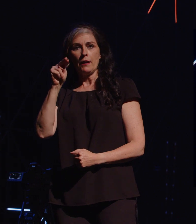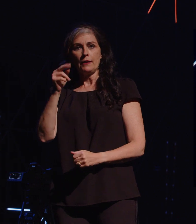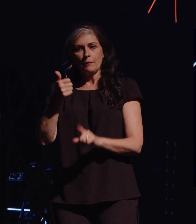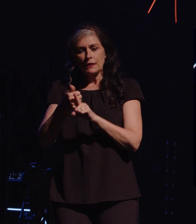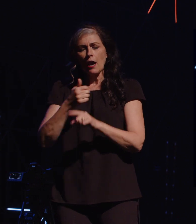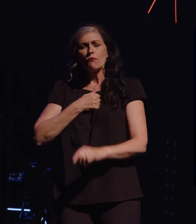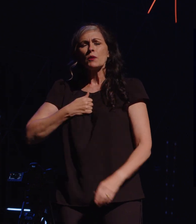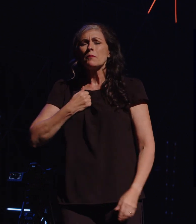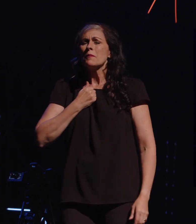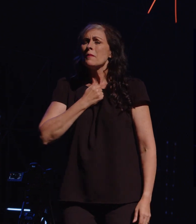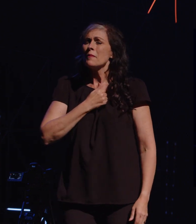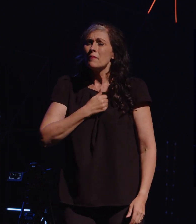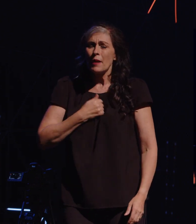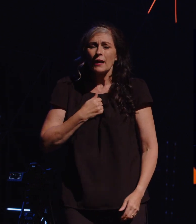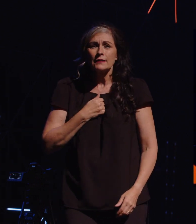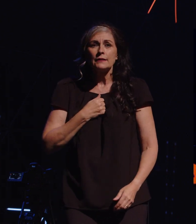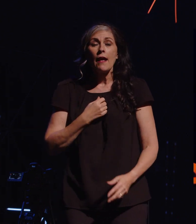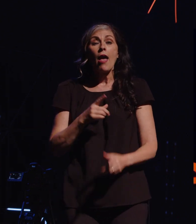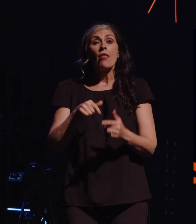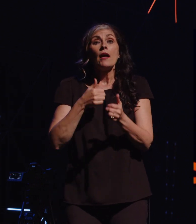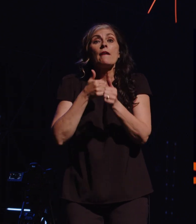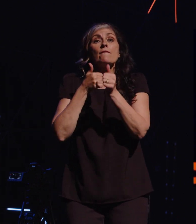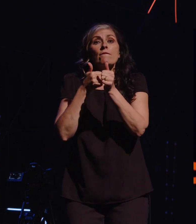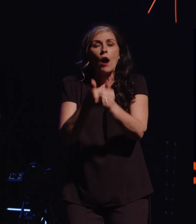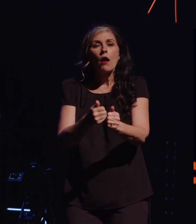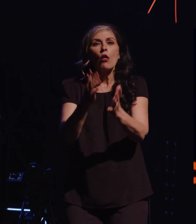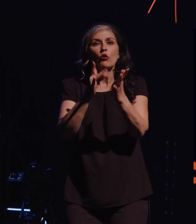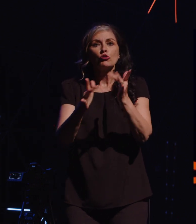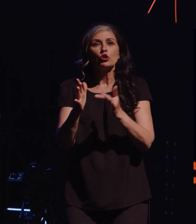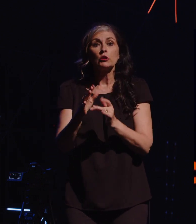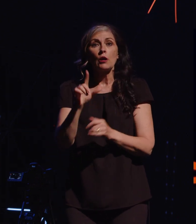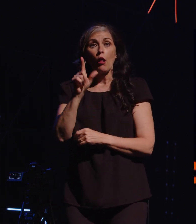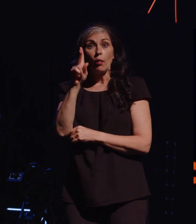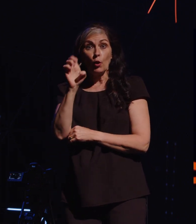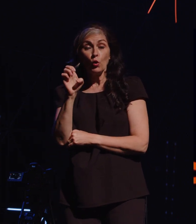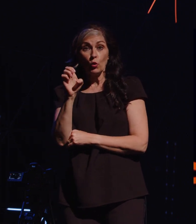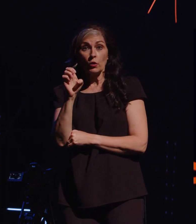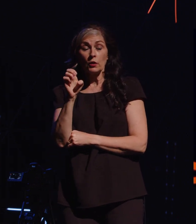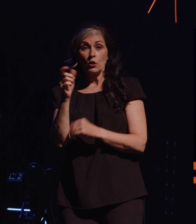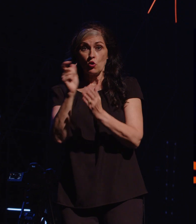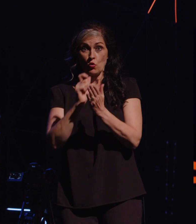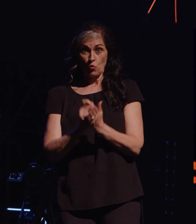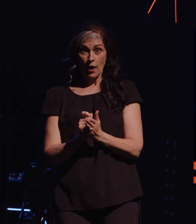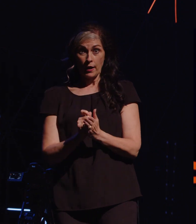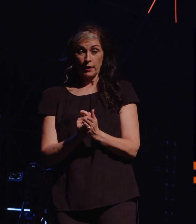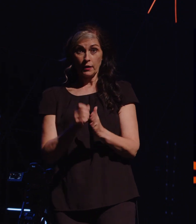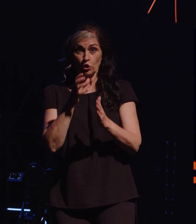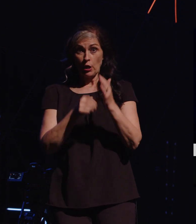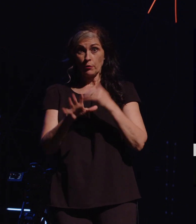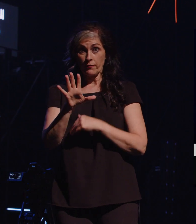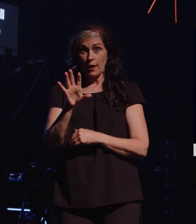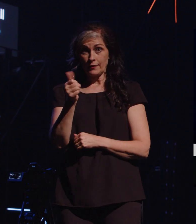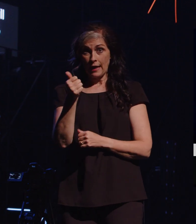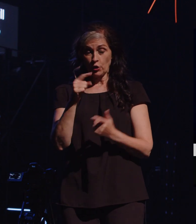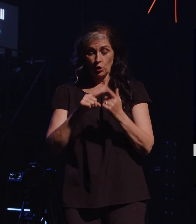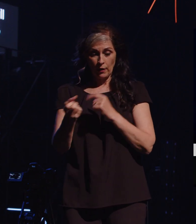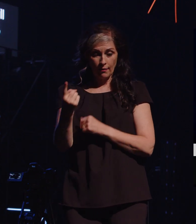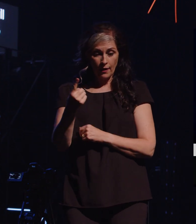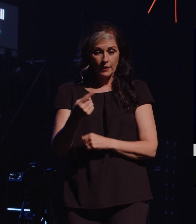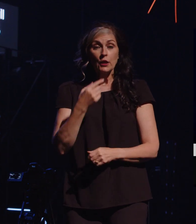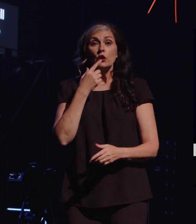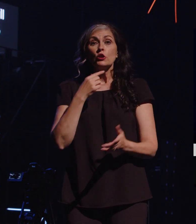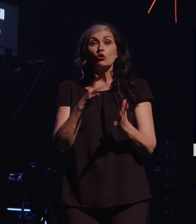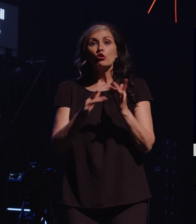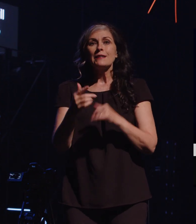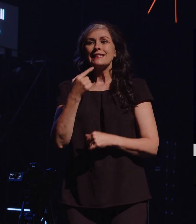his sins and then he follows after Jesus. In Luke's account, he words it this way in Luke 5, 10 through 11. He says, and Jesus